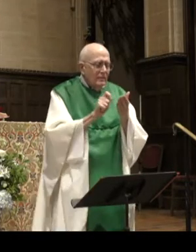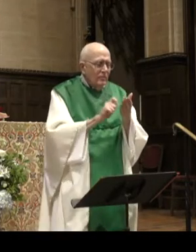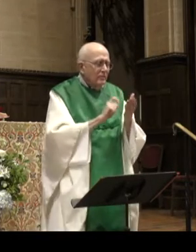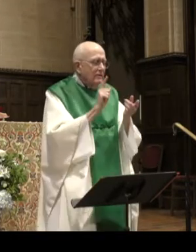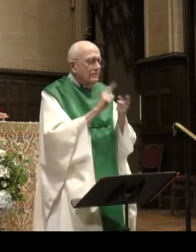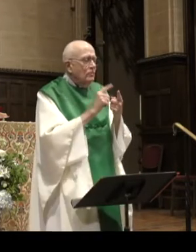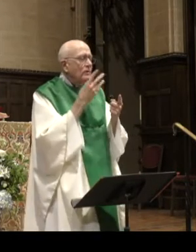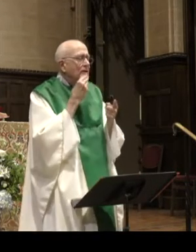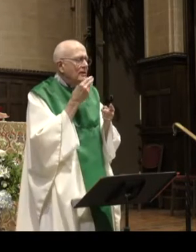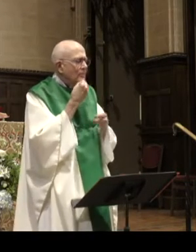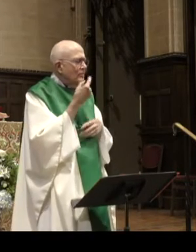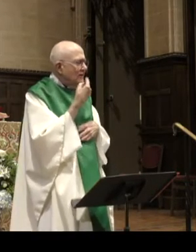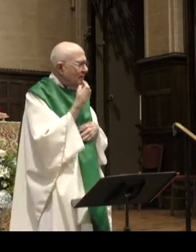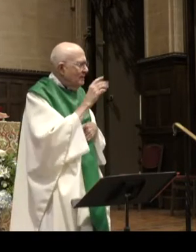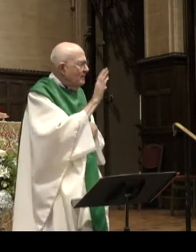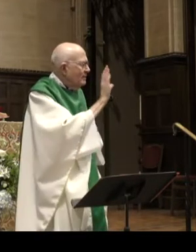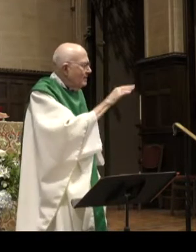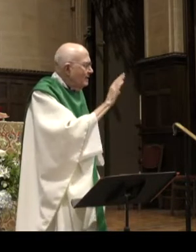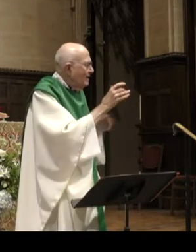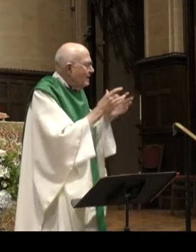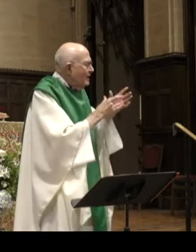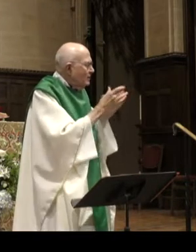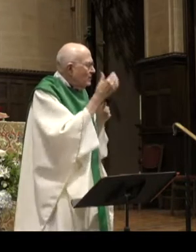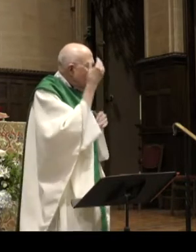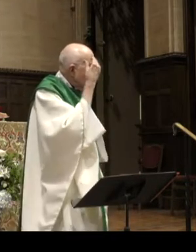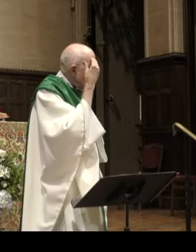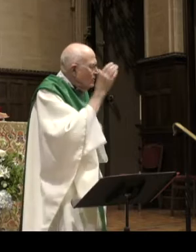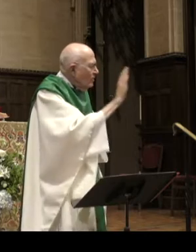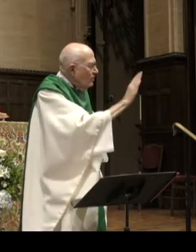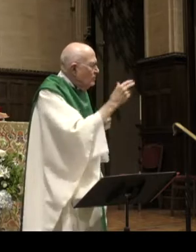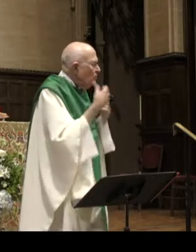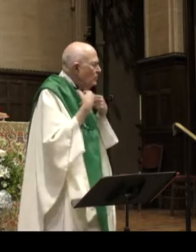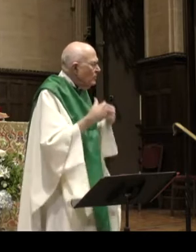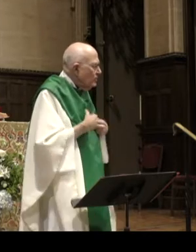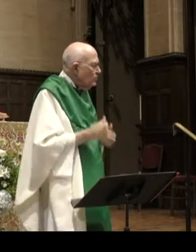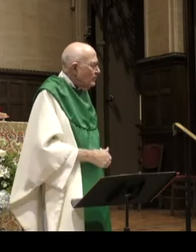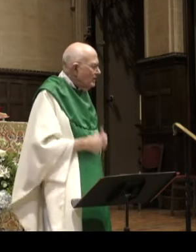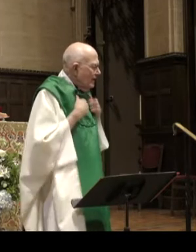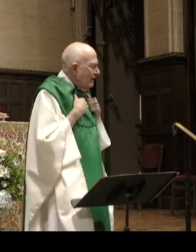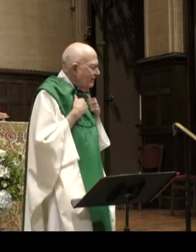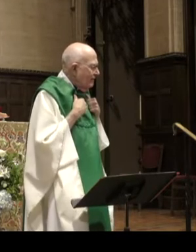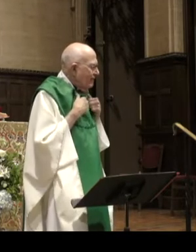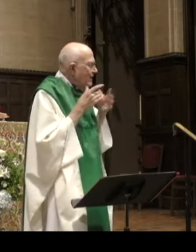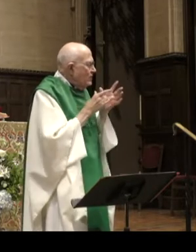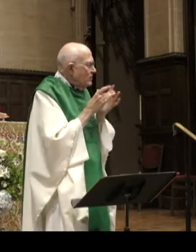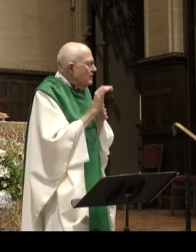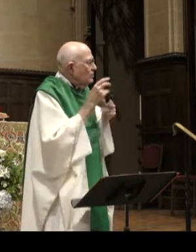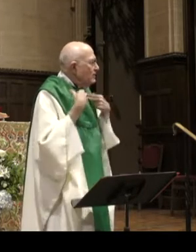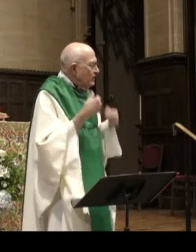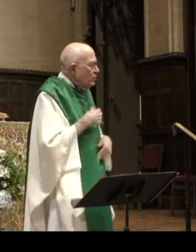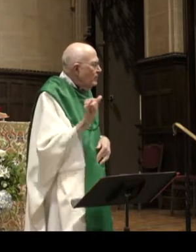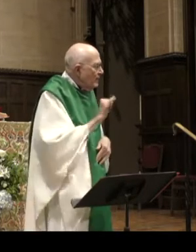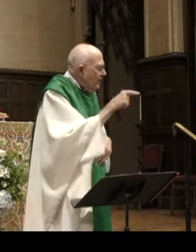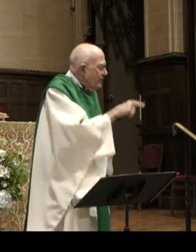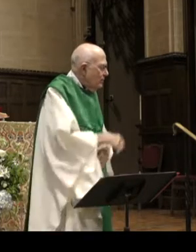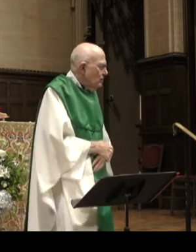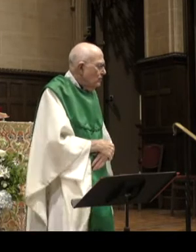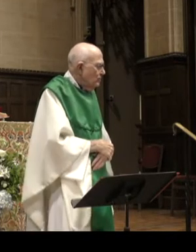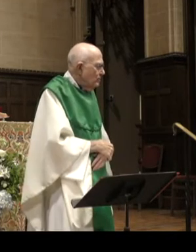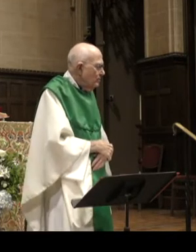The author to the Hebrews says, Jesus knows your human life. Jesus is human too, like